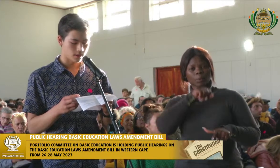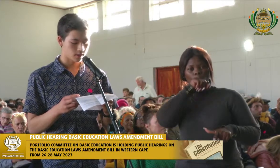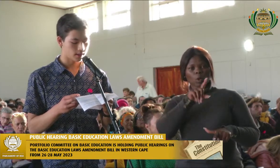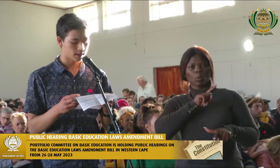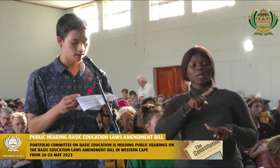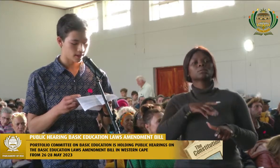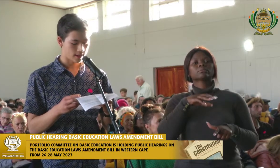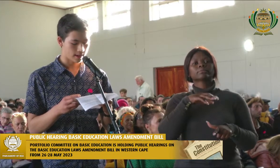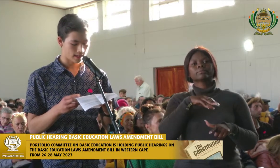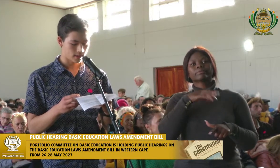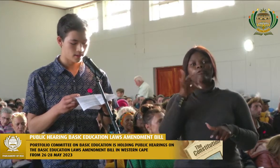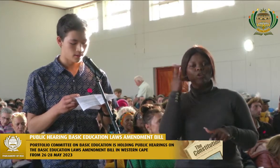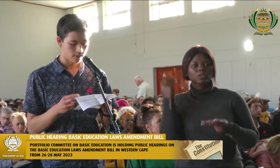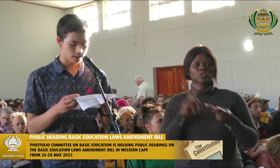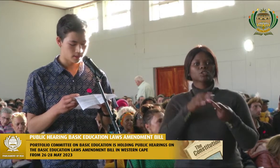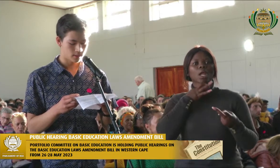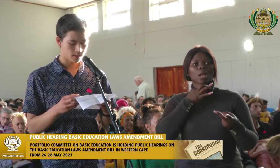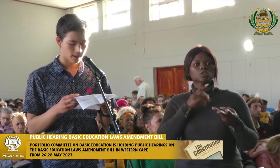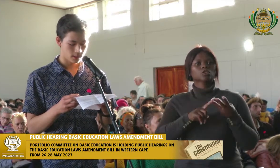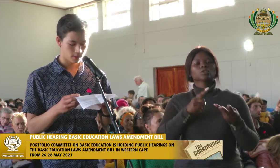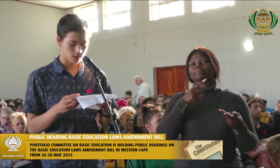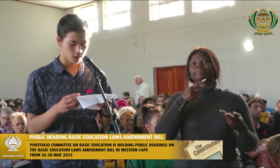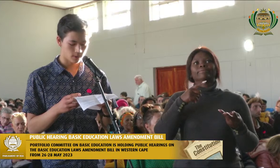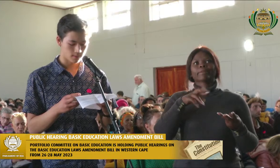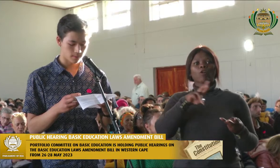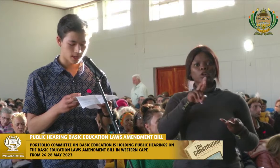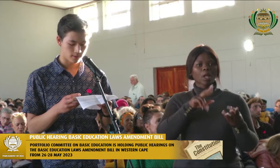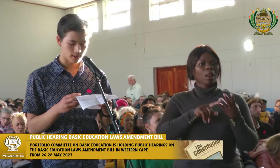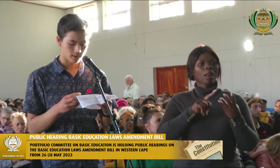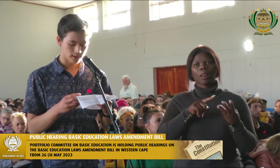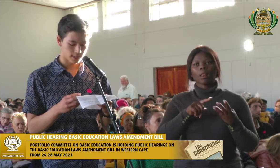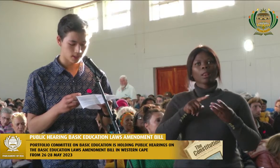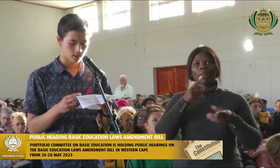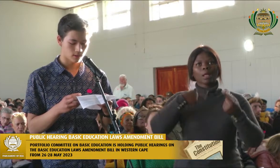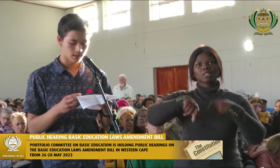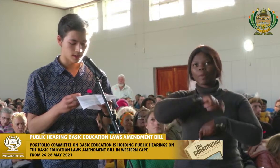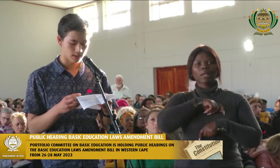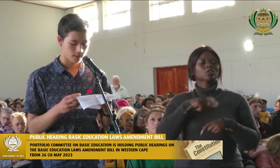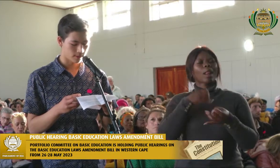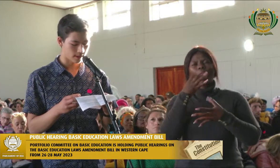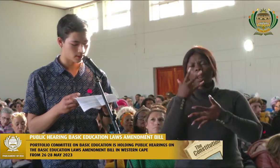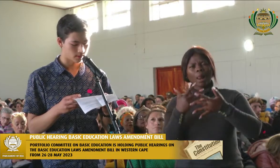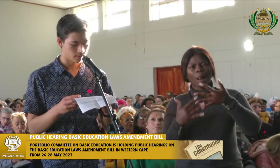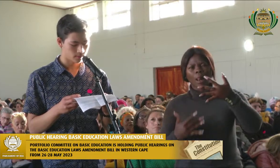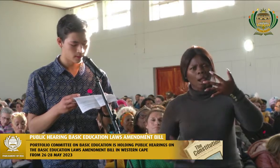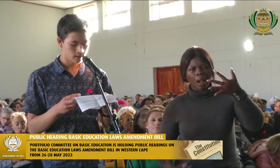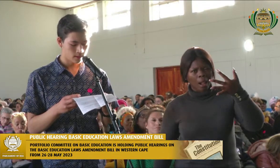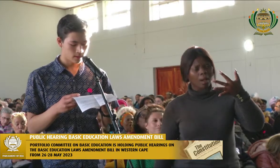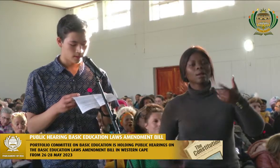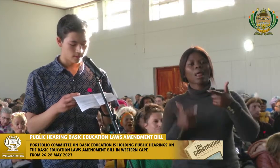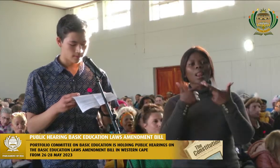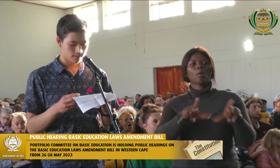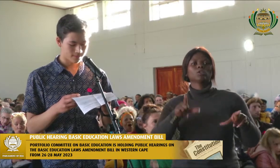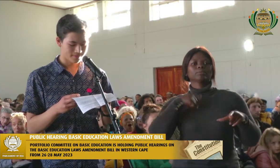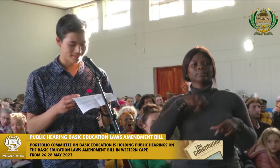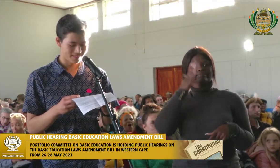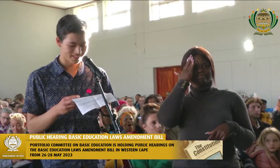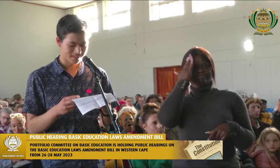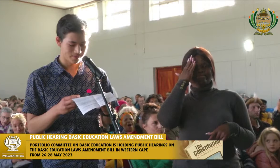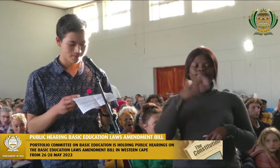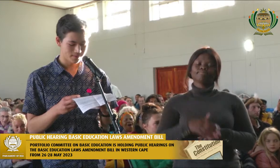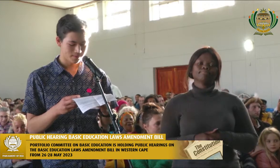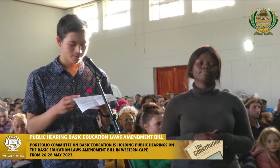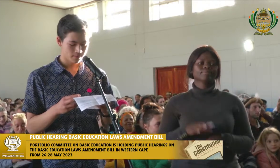and Afrikaans, and can understand Latin, Russian, Spanish, German, Mandarin, Dutch, Xhosa, and Esperanto.